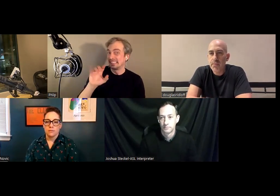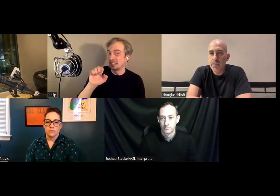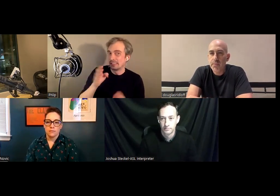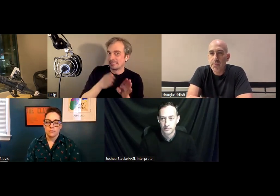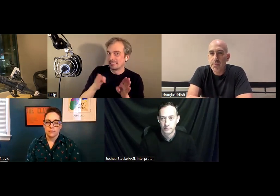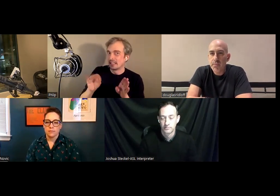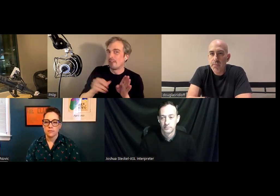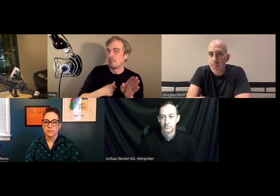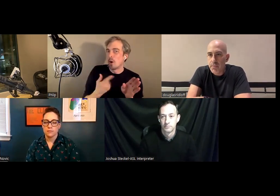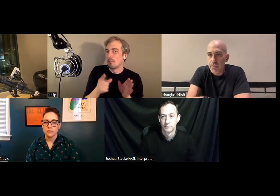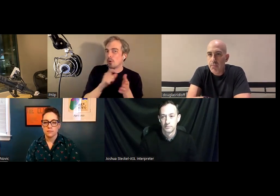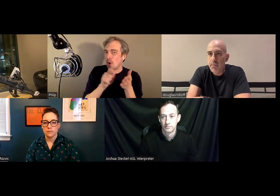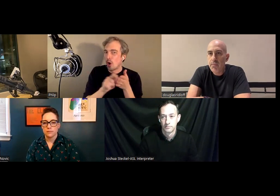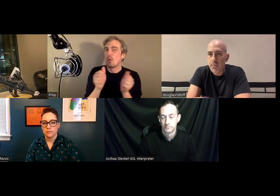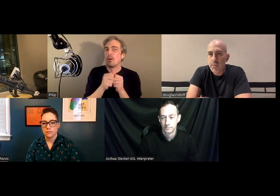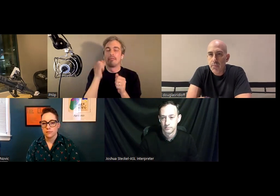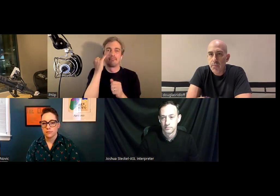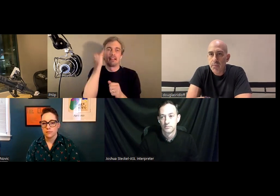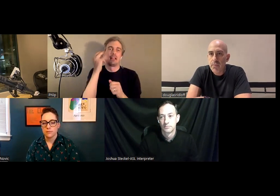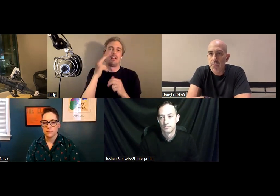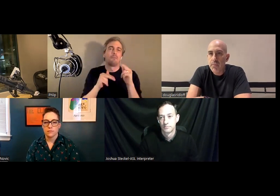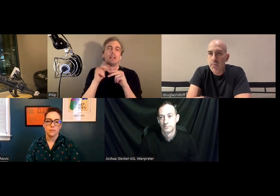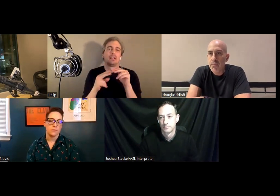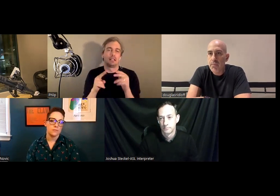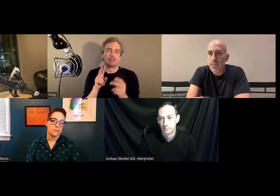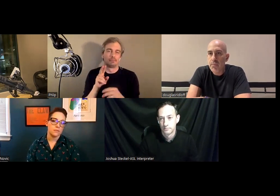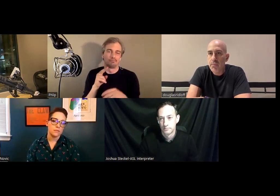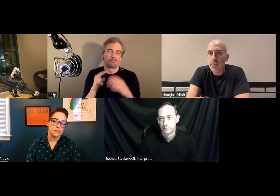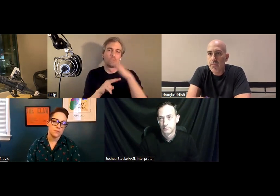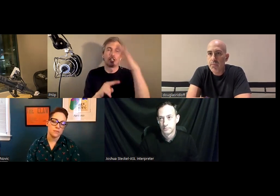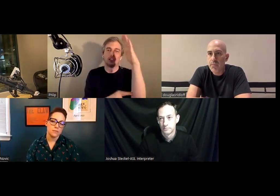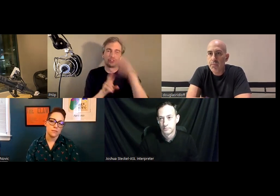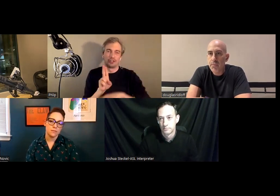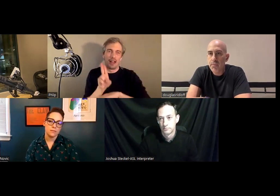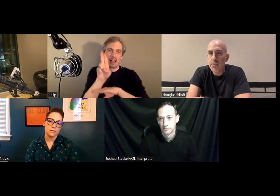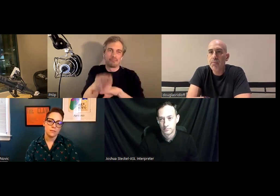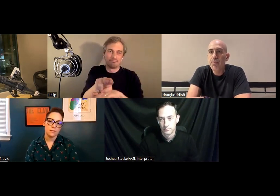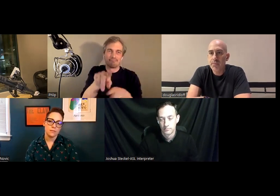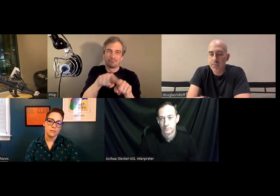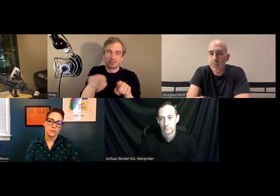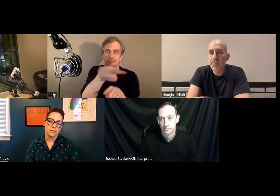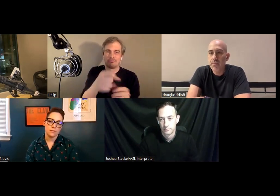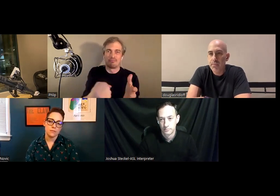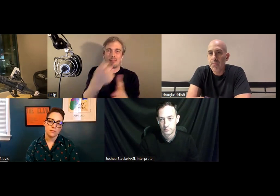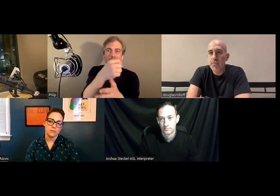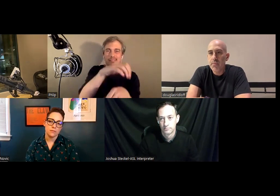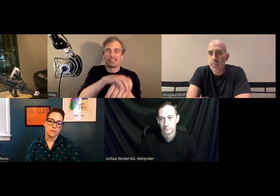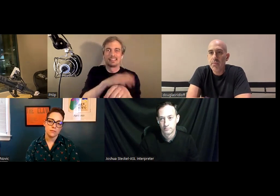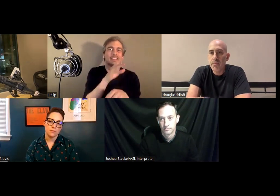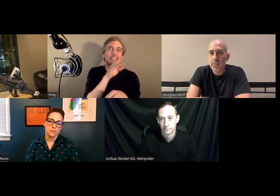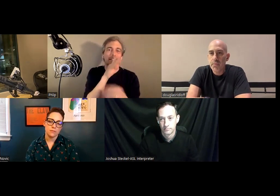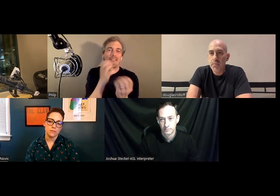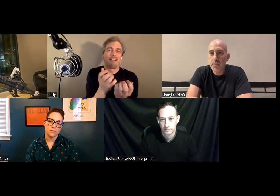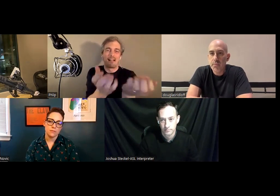intention of building a bridge toward a primarily English-speaking audience, those literary journals